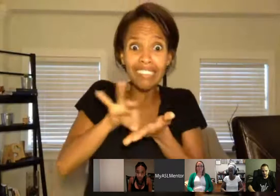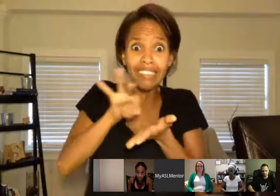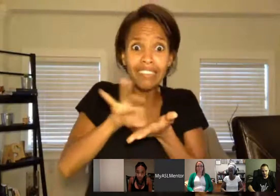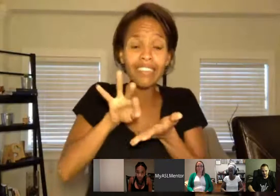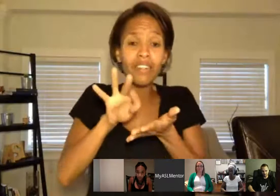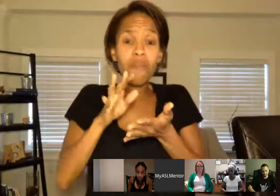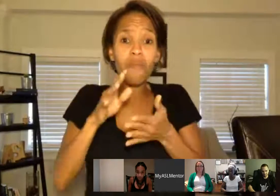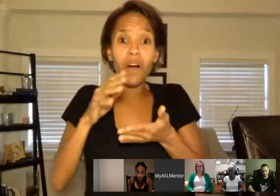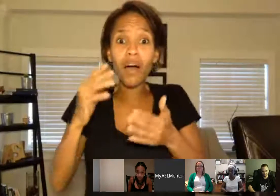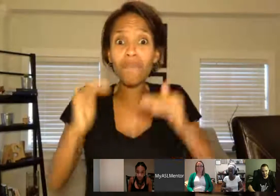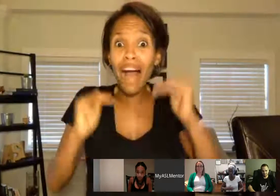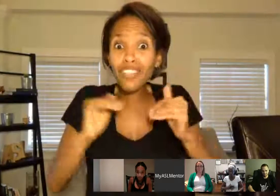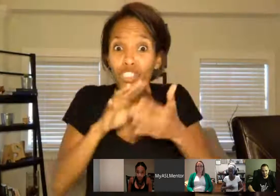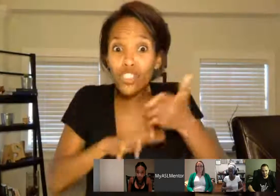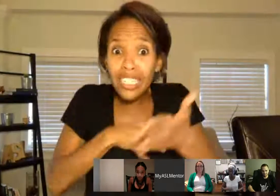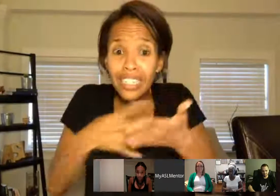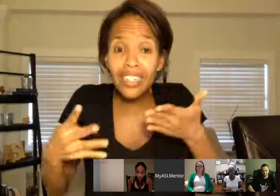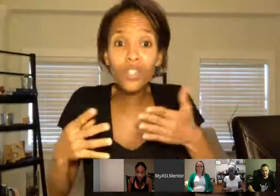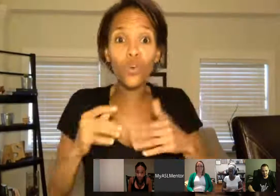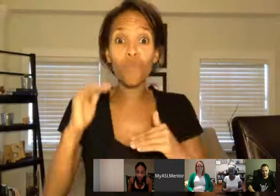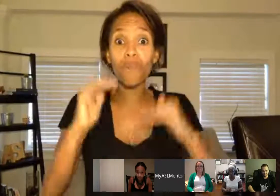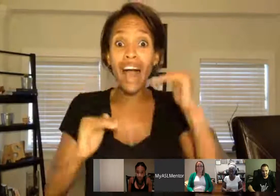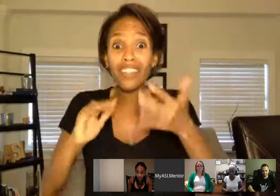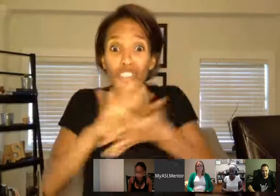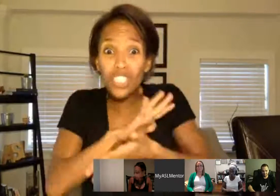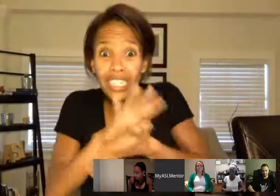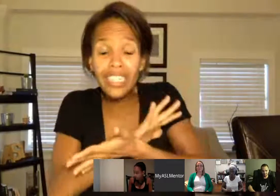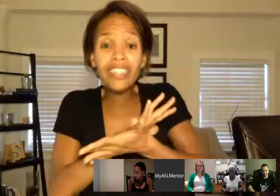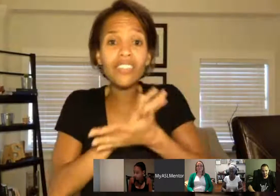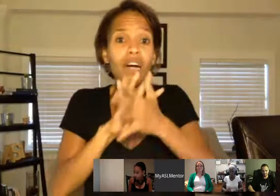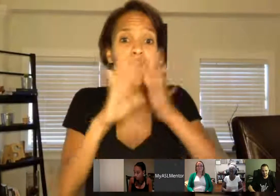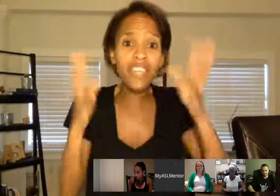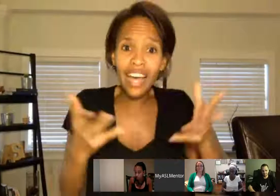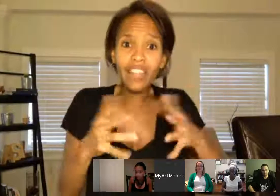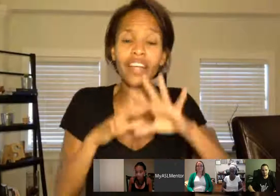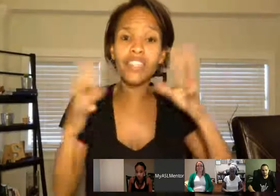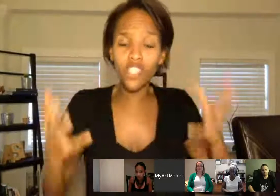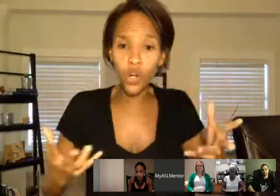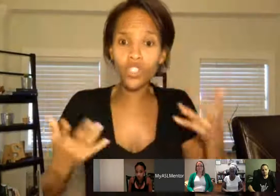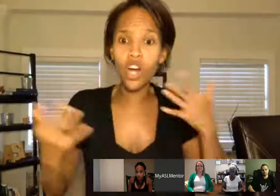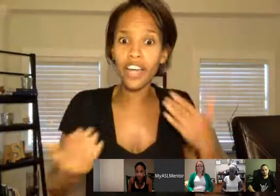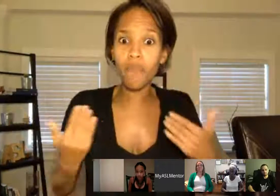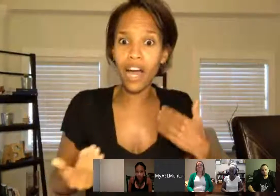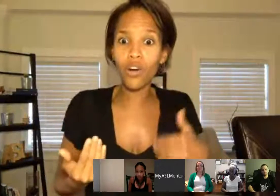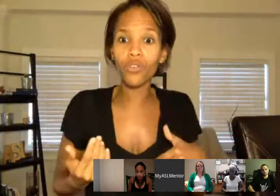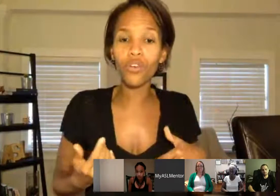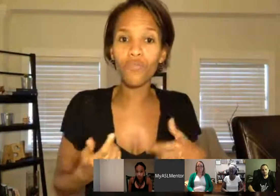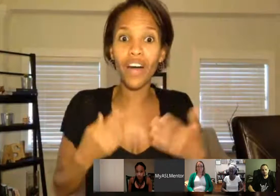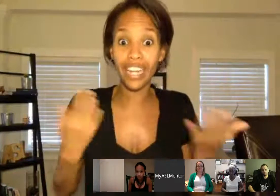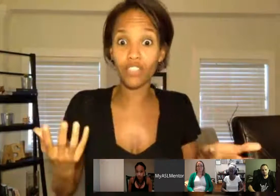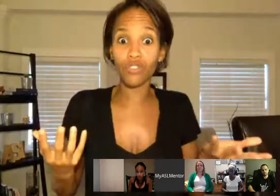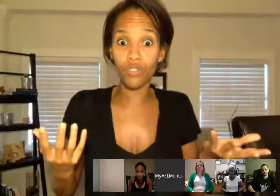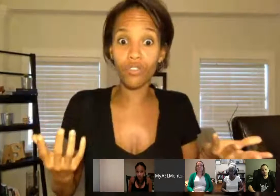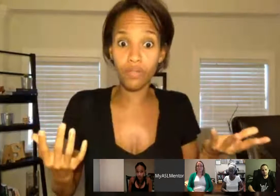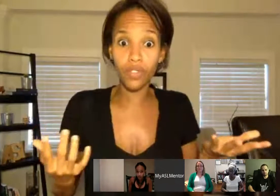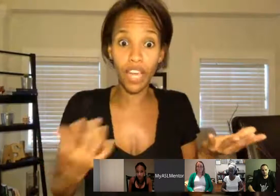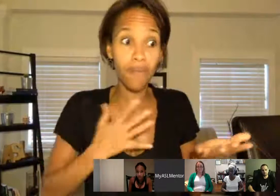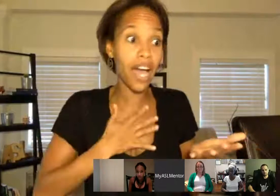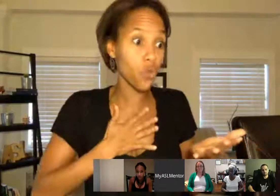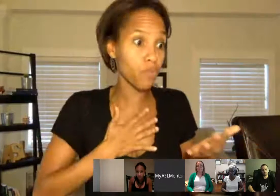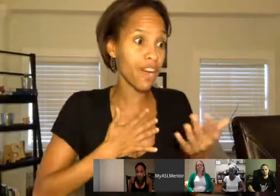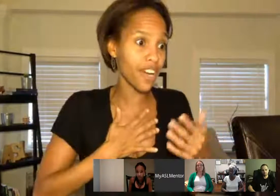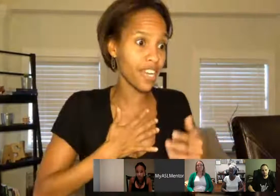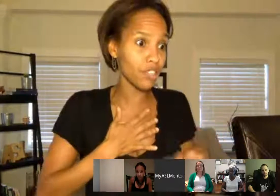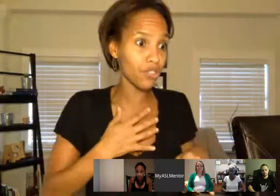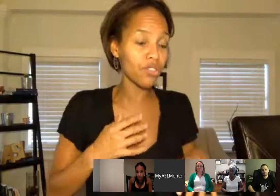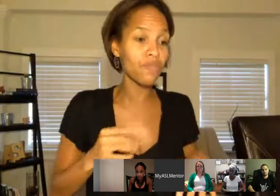my balance sheet or balance sheet, something that lets us know we're talking about financials. Okay, my